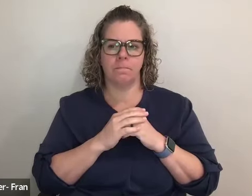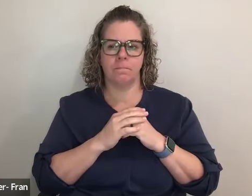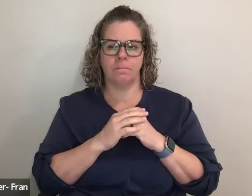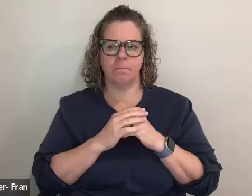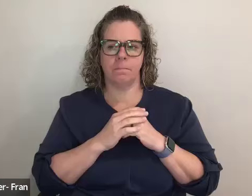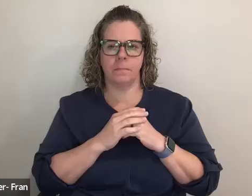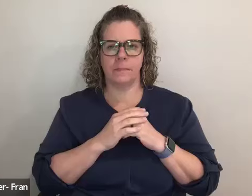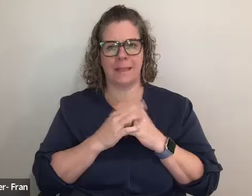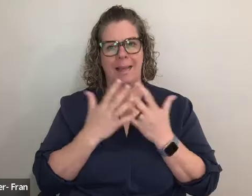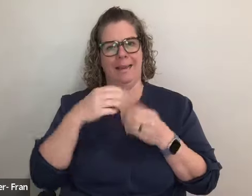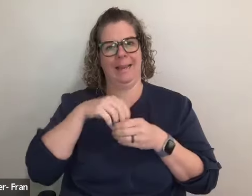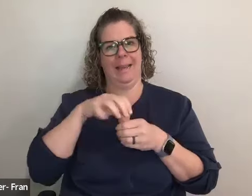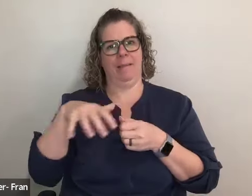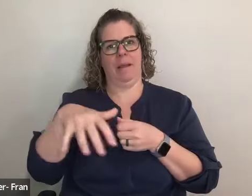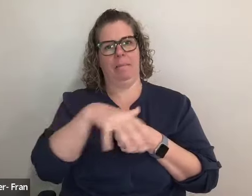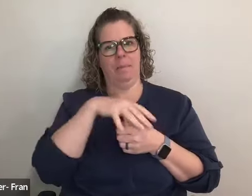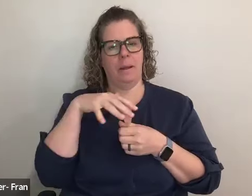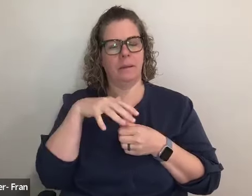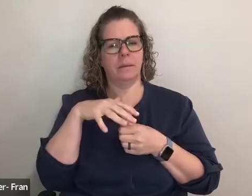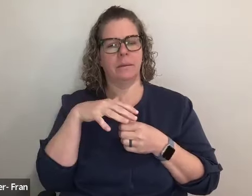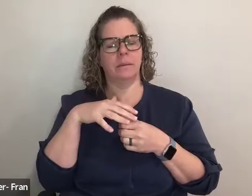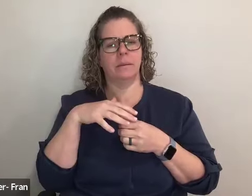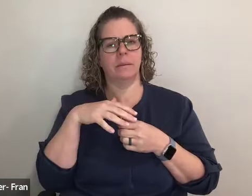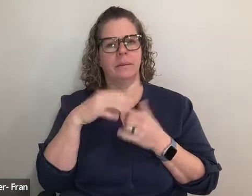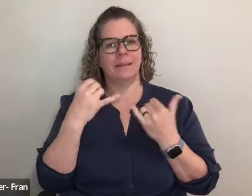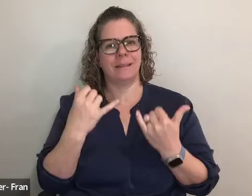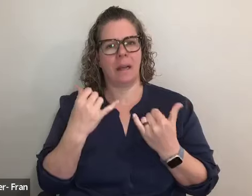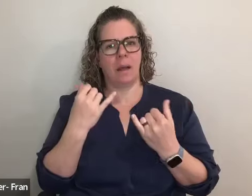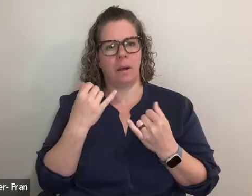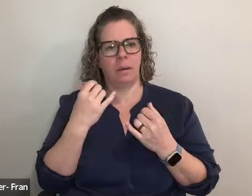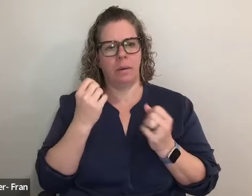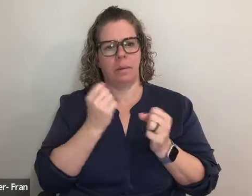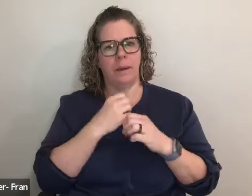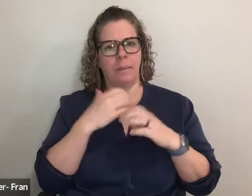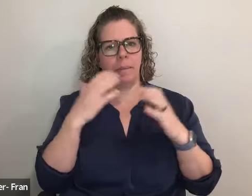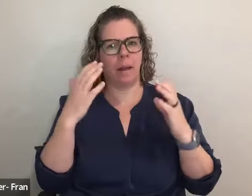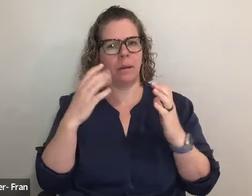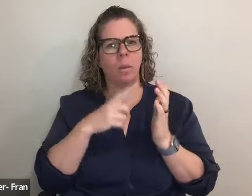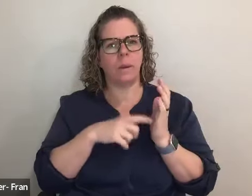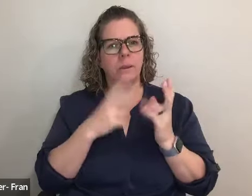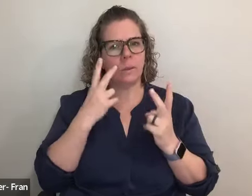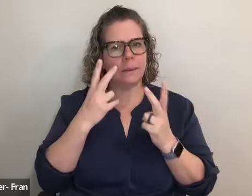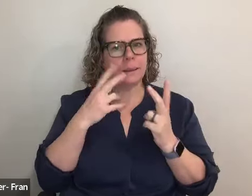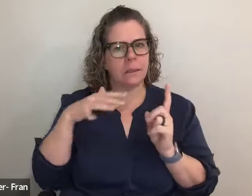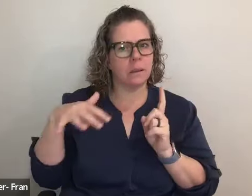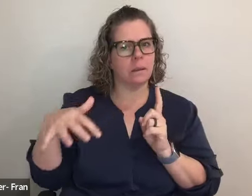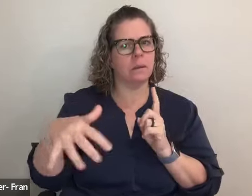And within that place, I invite you to imagine what you see,